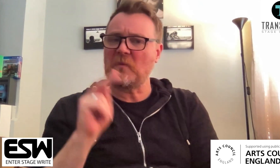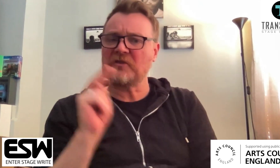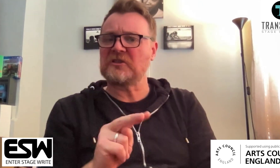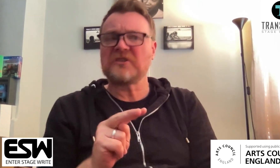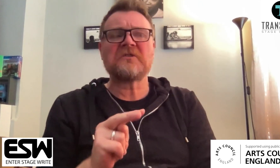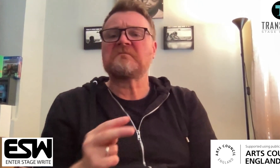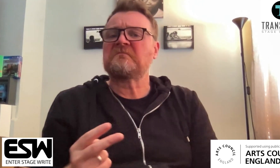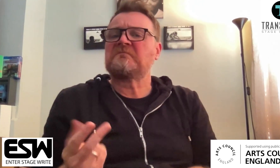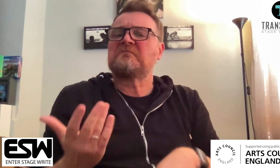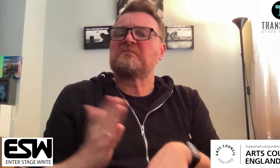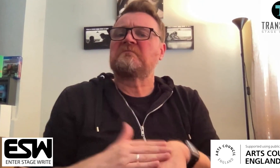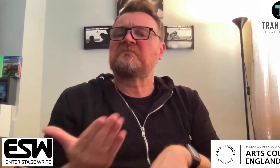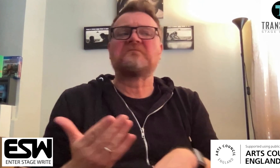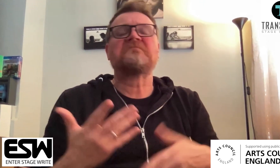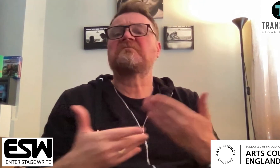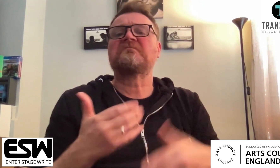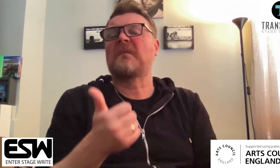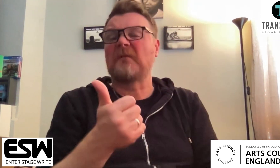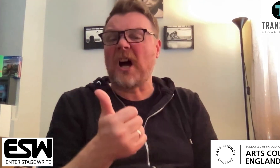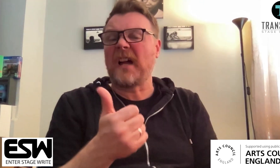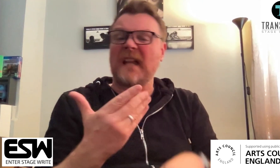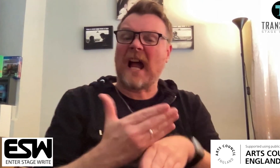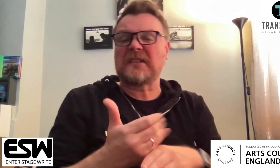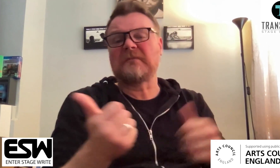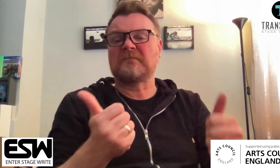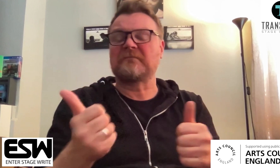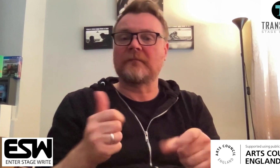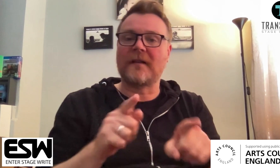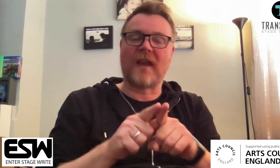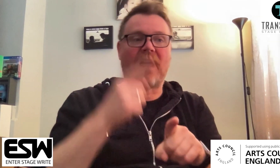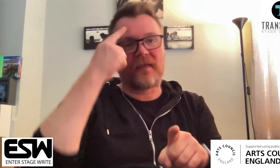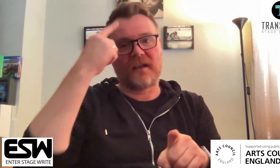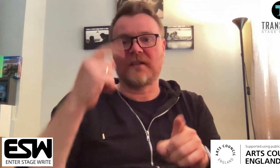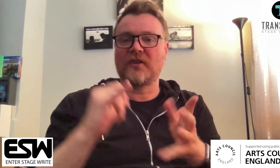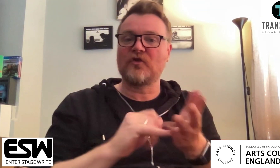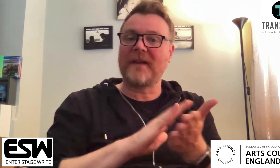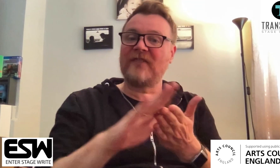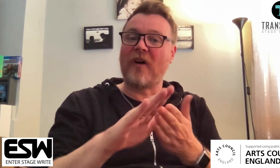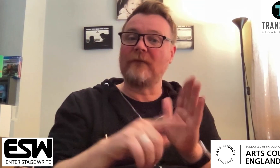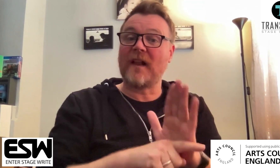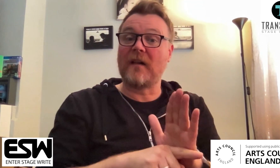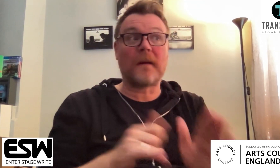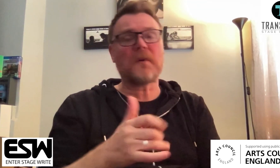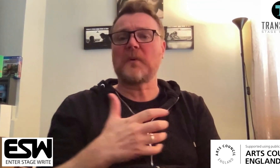Some films you watch and you can just go along with your life, they're okay. Like superhero